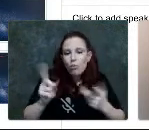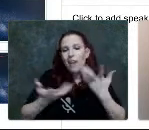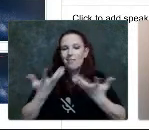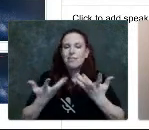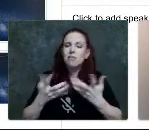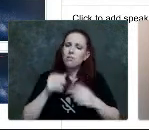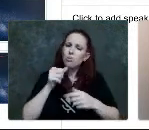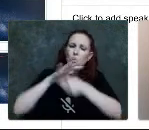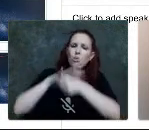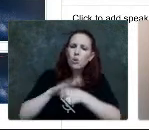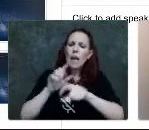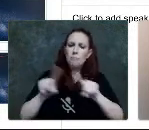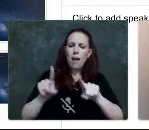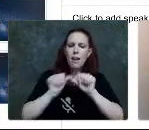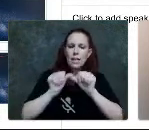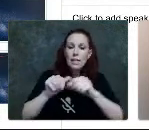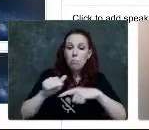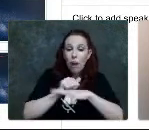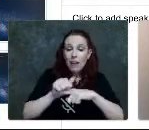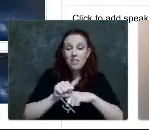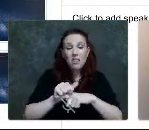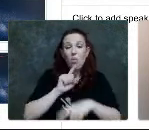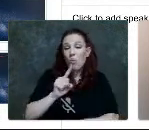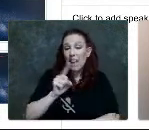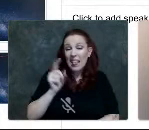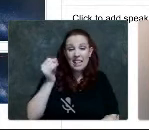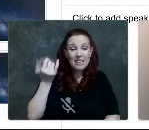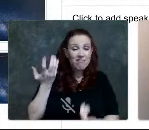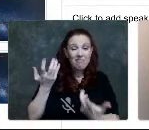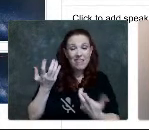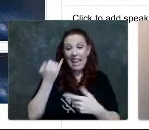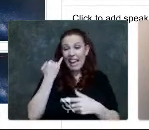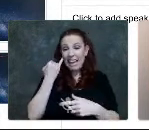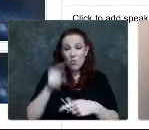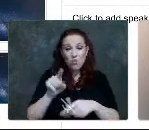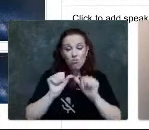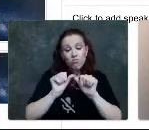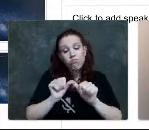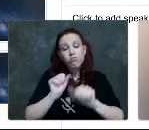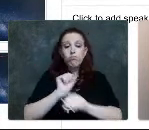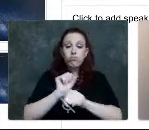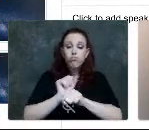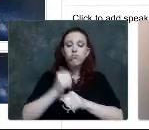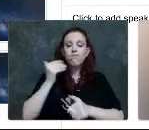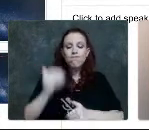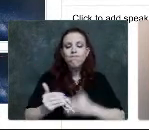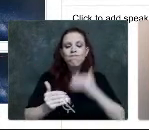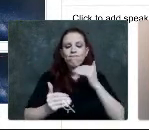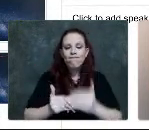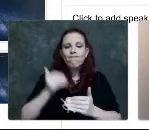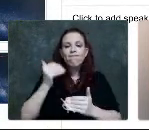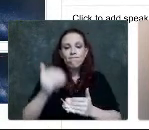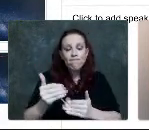keep practicing. And ideally, if you work slow and steady, that's good. And look back, whenever you do an interview, where are you spending the most time that was